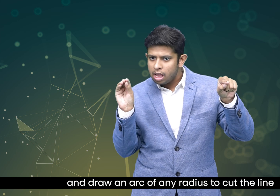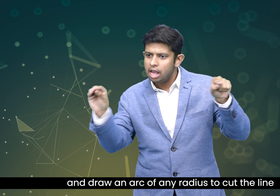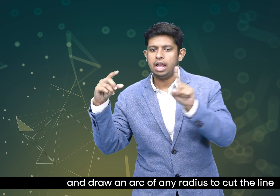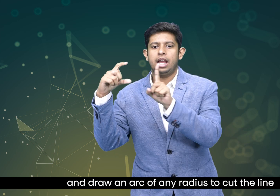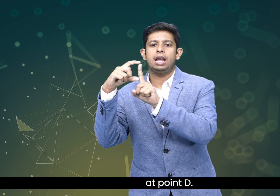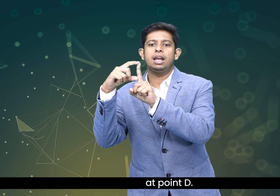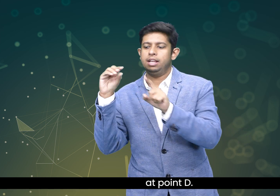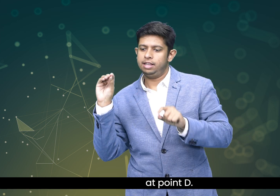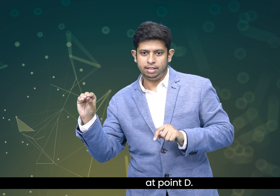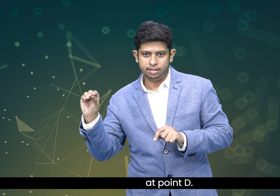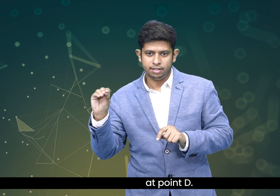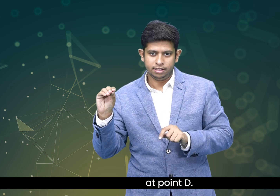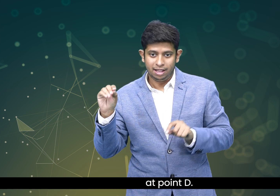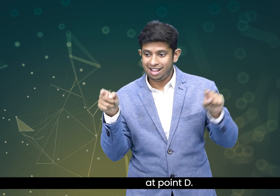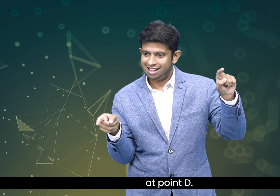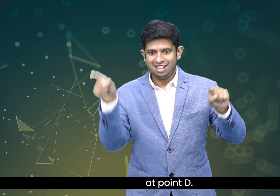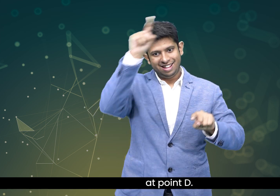cut the line at point D.